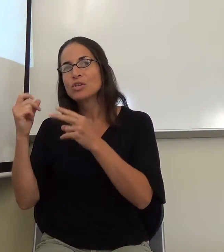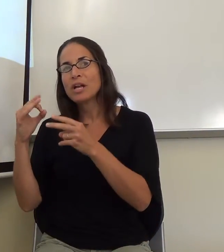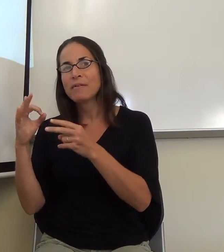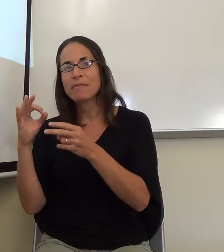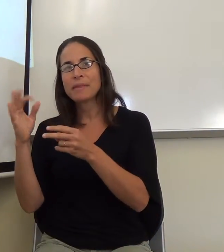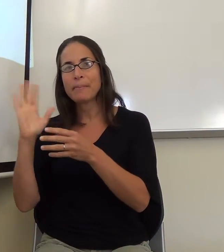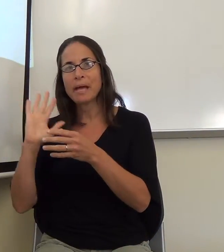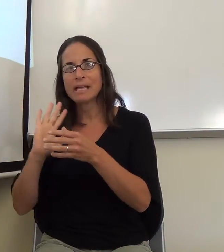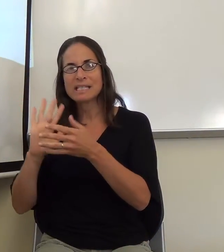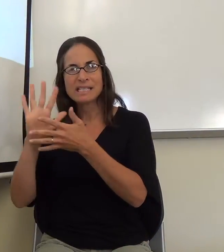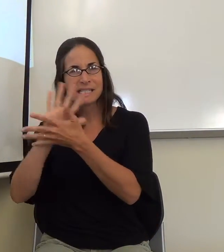hazy mean?